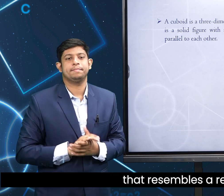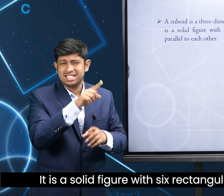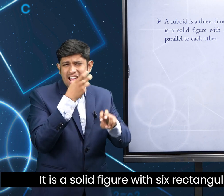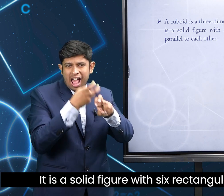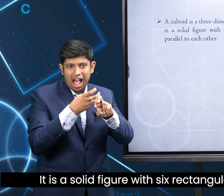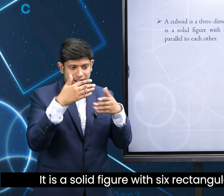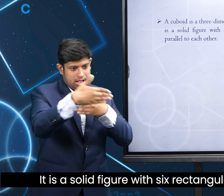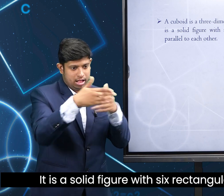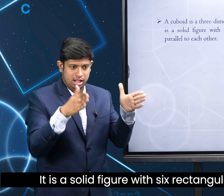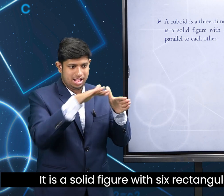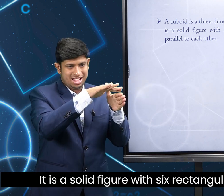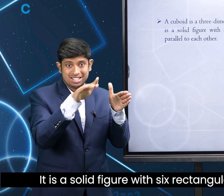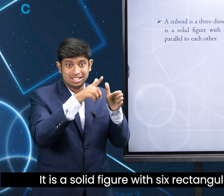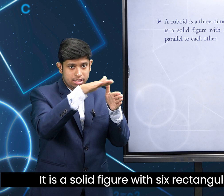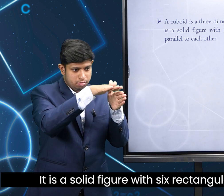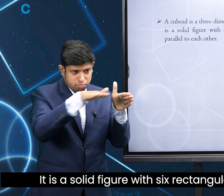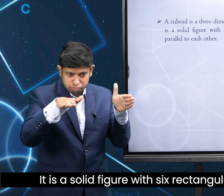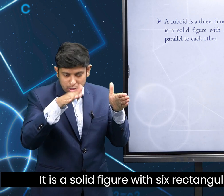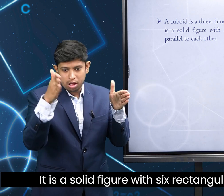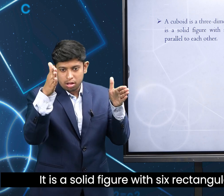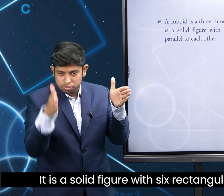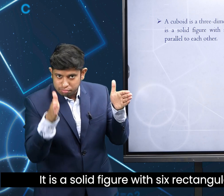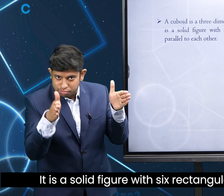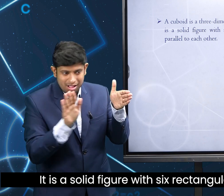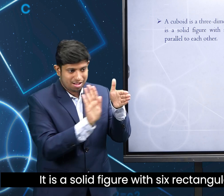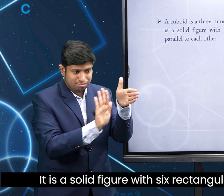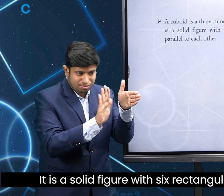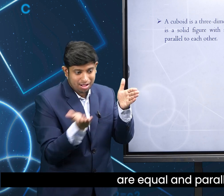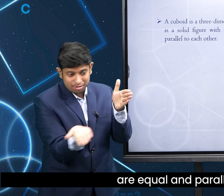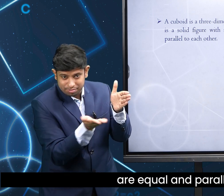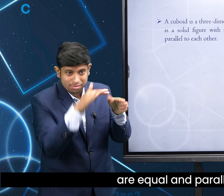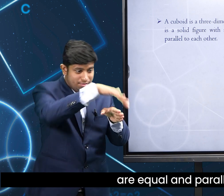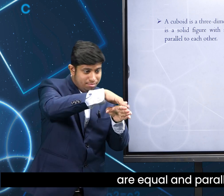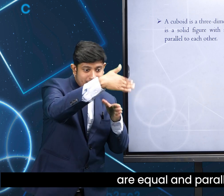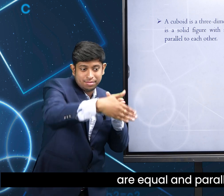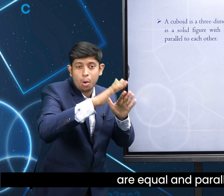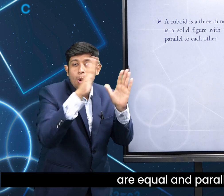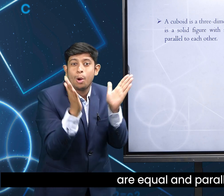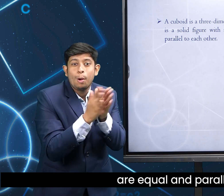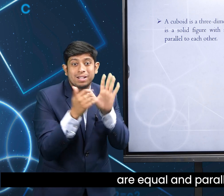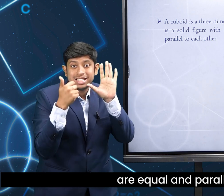It is a solid figure with 6 rectangular faces where opposite faces are equal and parallel to each other.